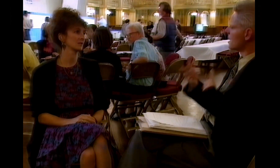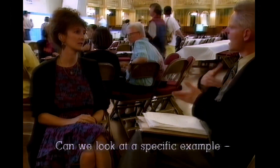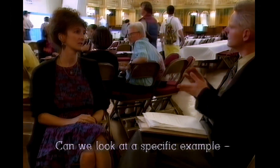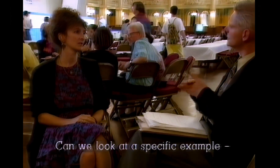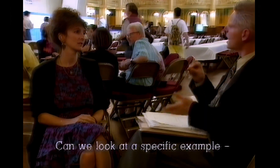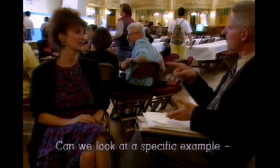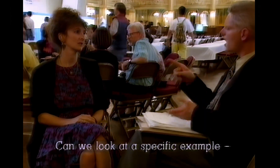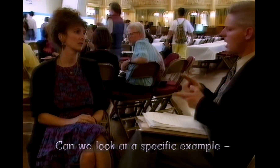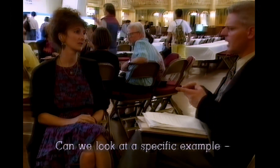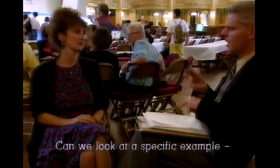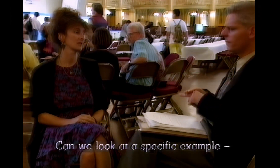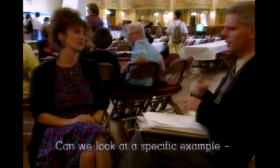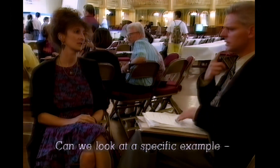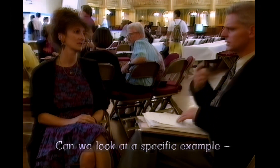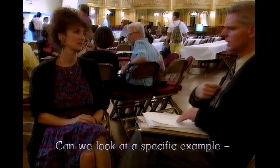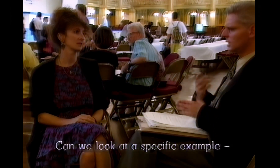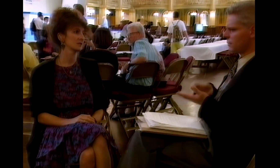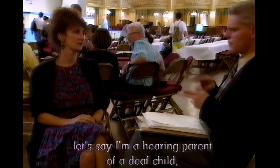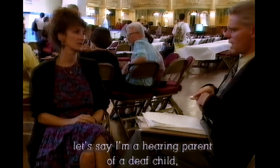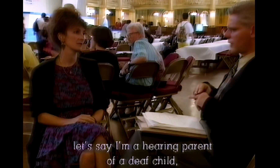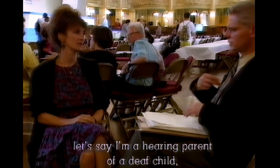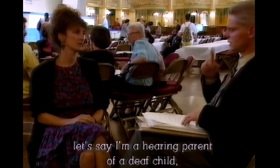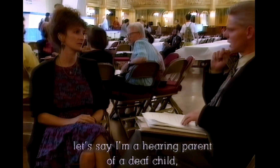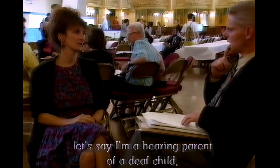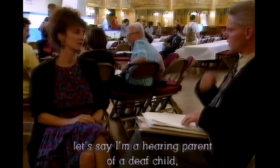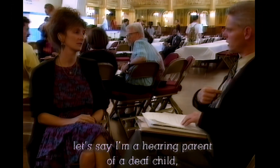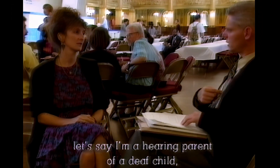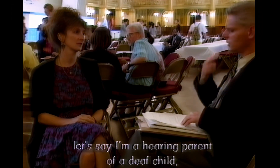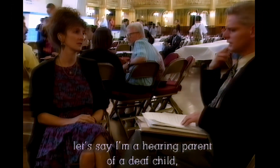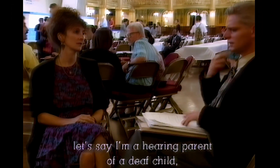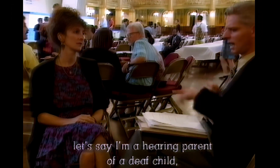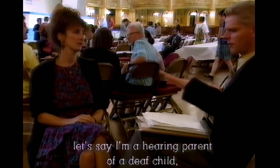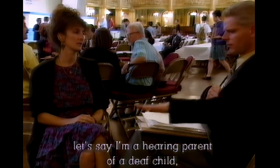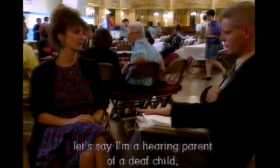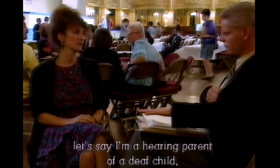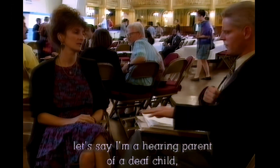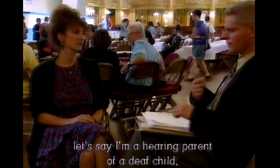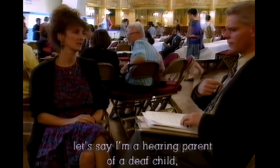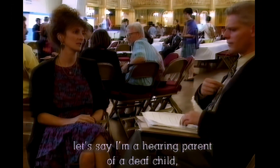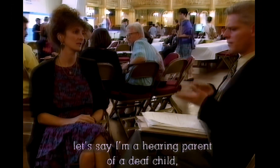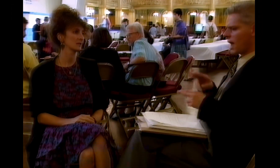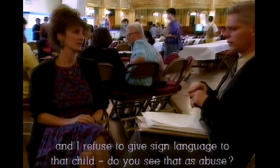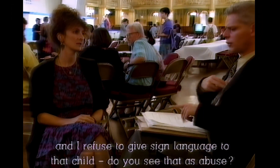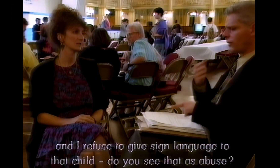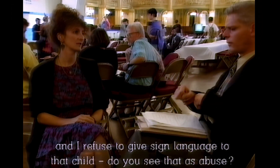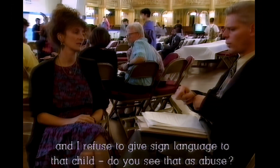Well, can we look at a specific example? Let's say I'm a hearing parent of a deaf child, and I, as a